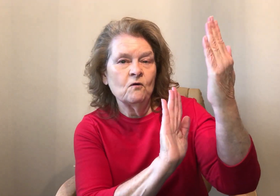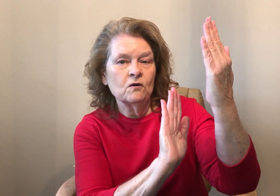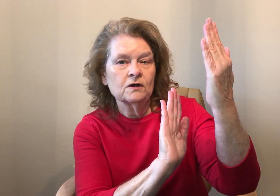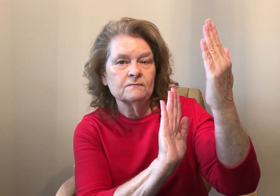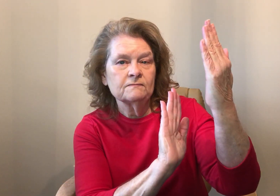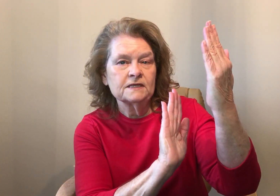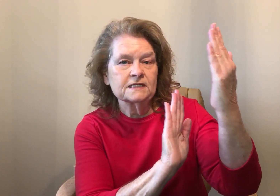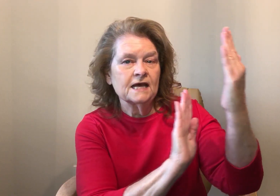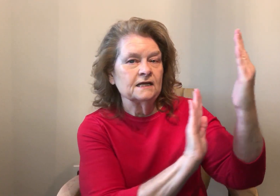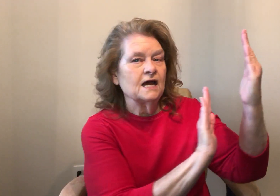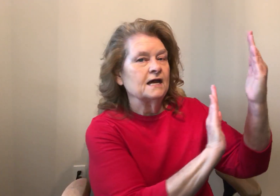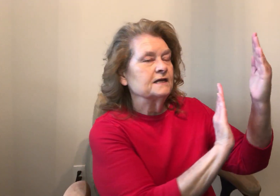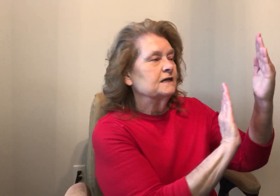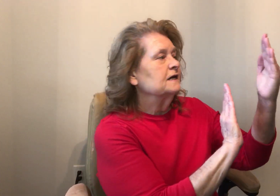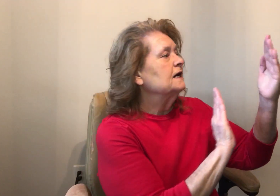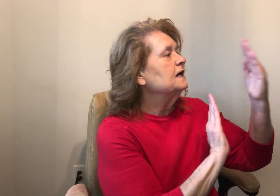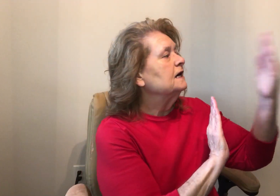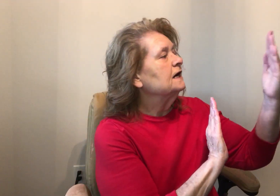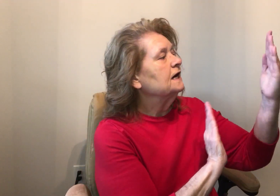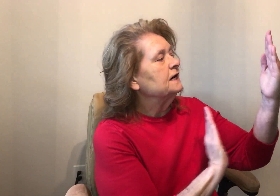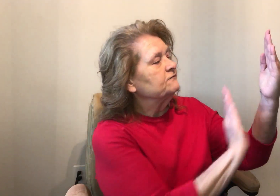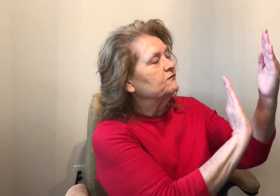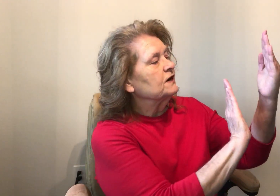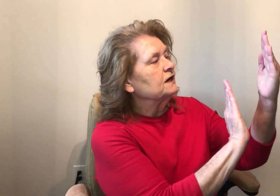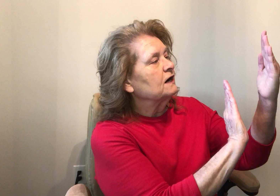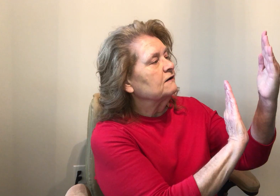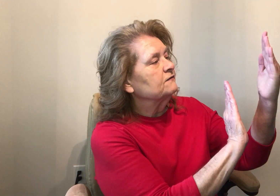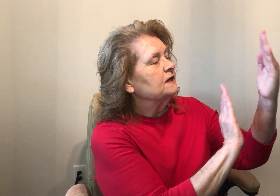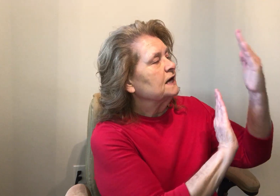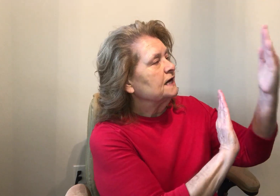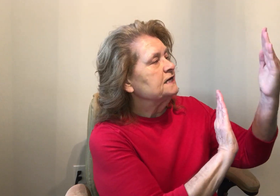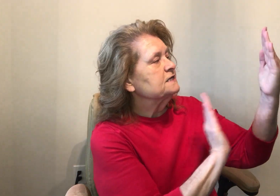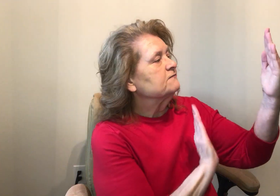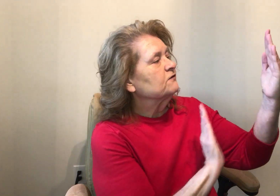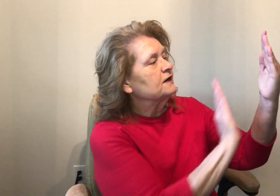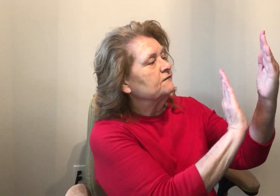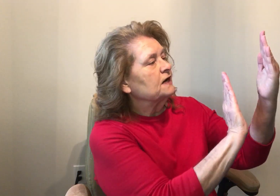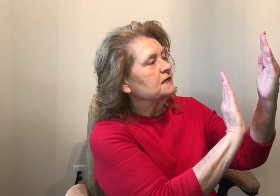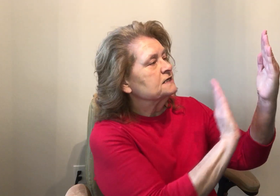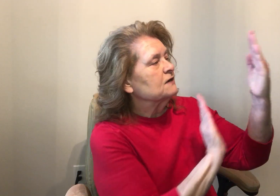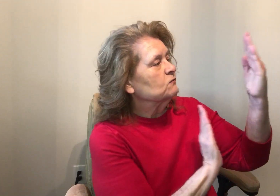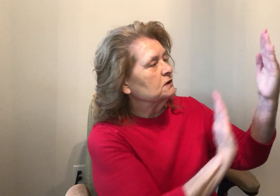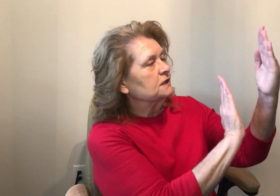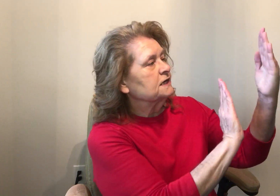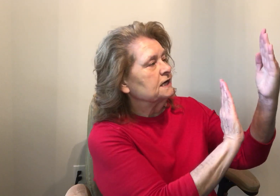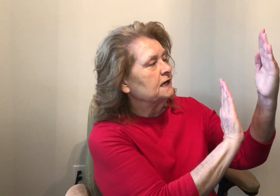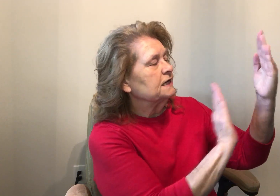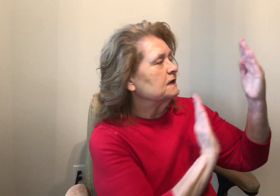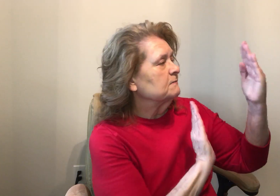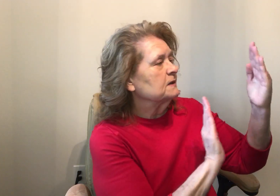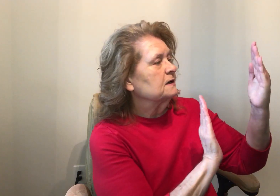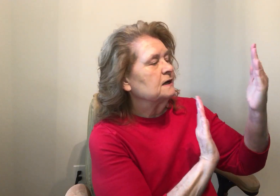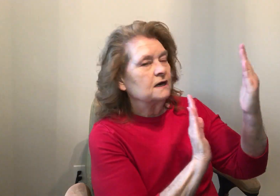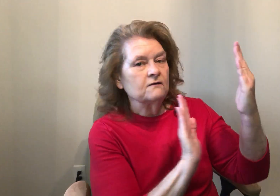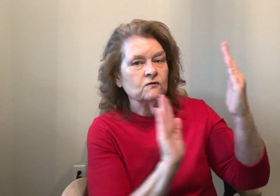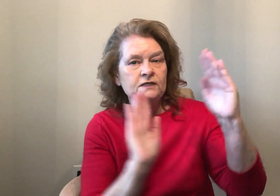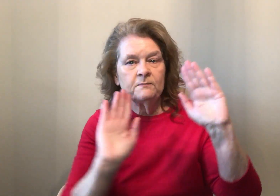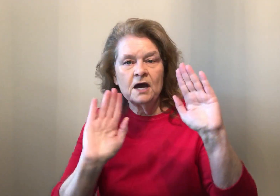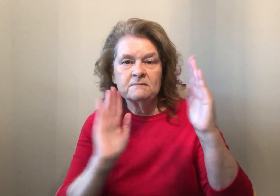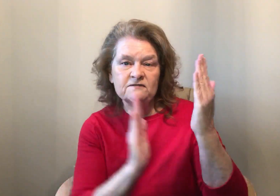Before. It's kind of like in front of. He's in front of us, and we're looking at him with the palms